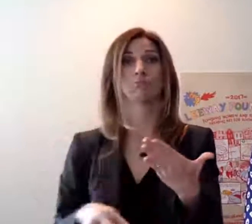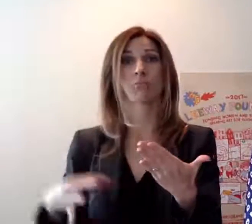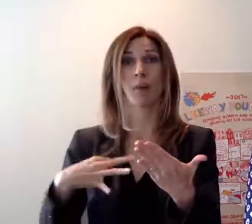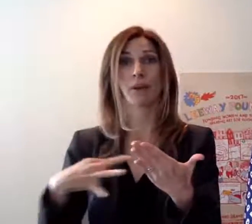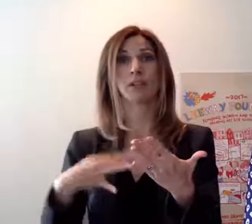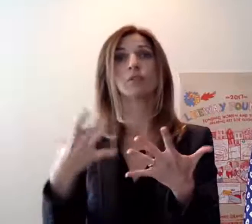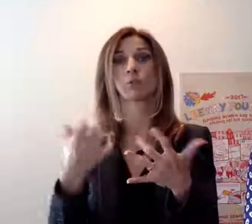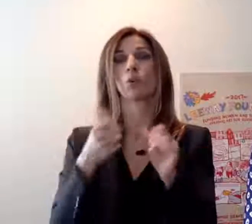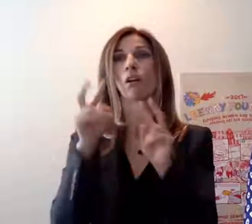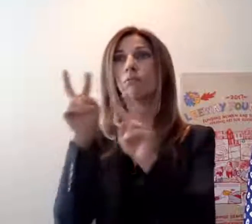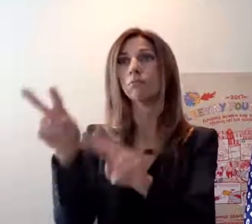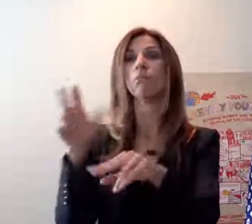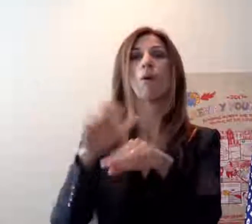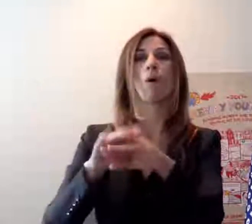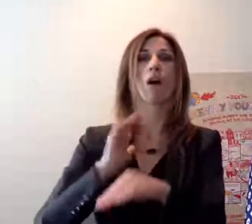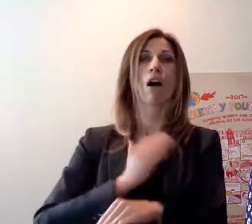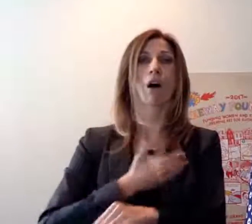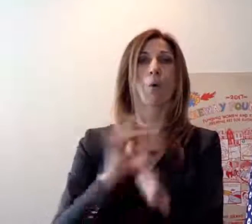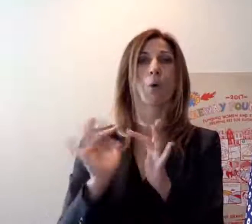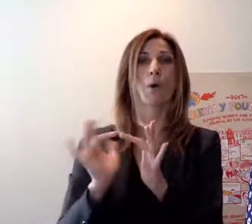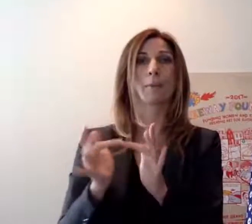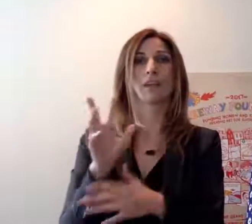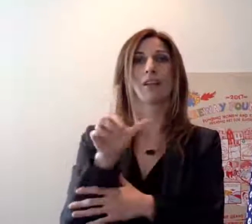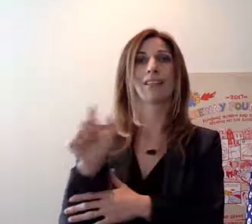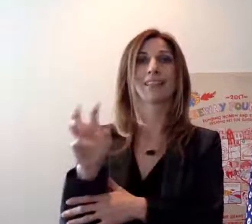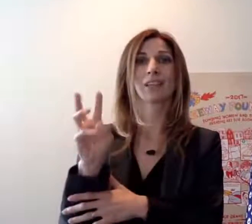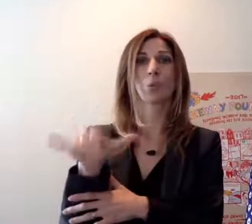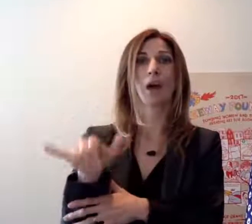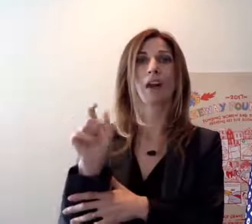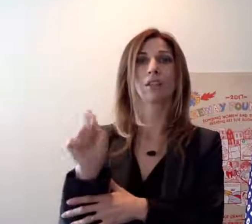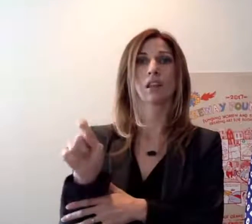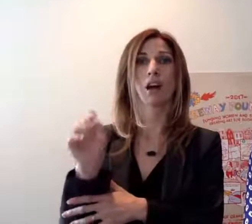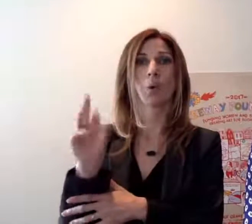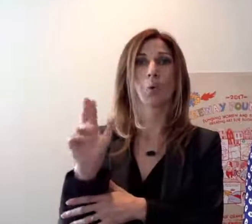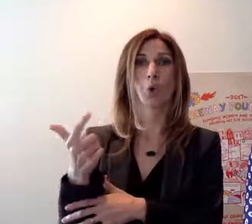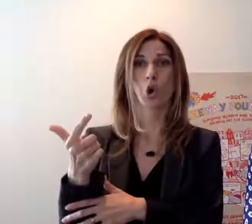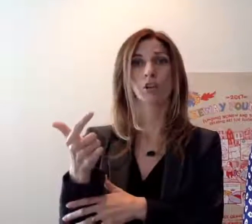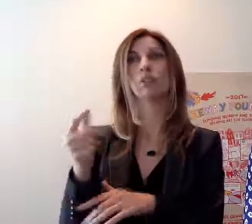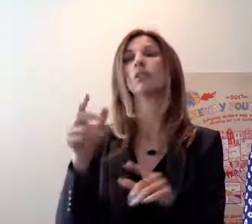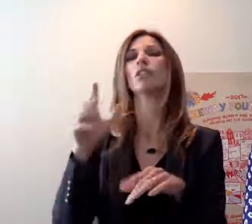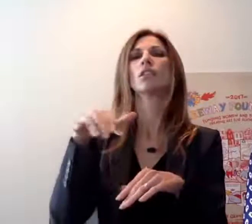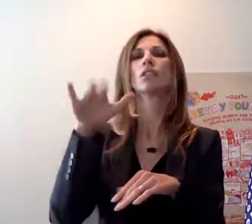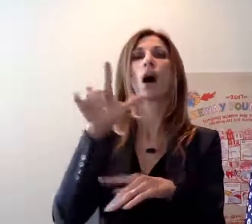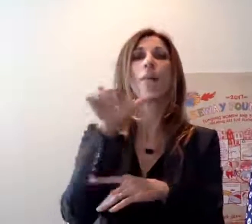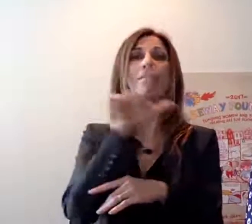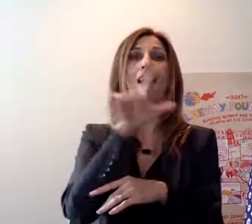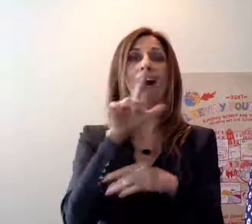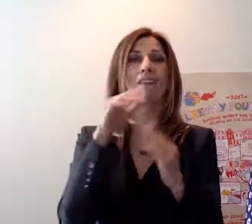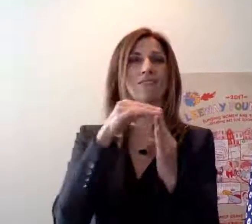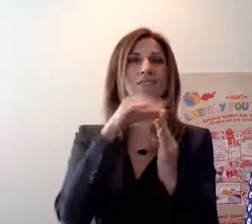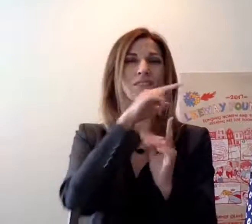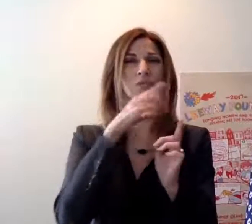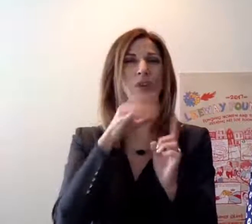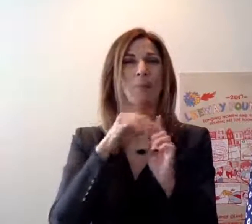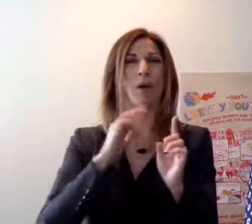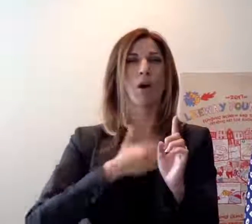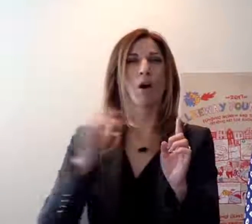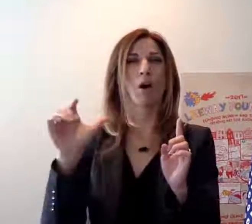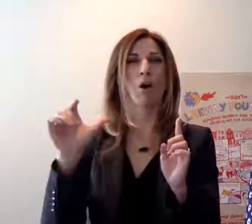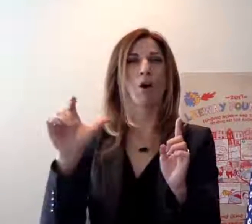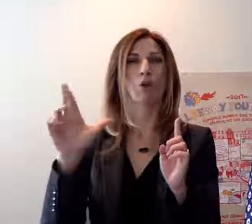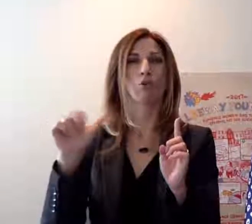while I'm talking, you can go to our website at leeway.org. And in the top left on the menu where it says Our Grants, you'll